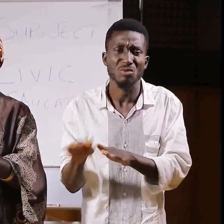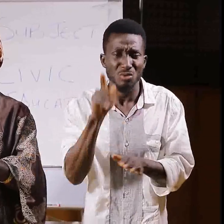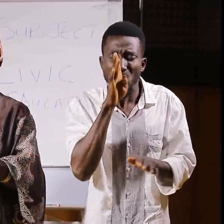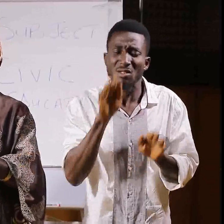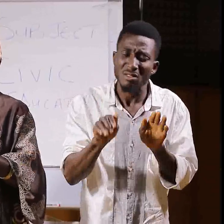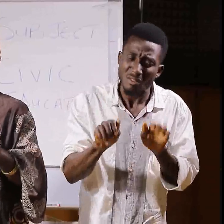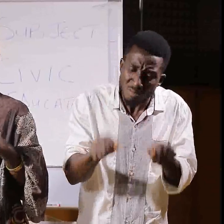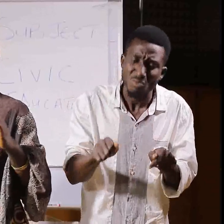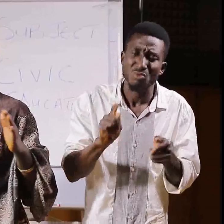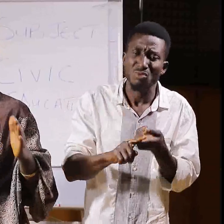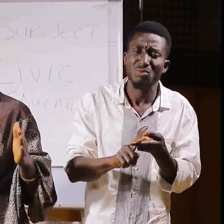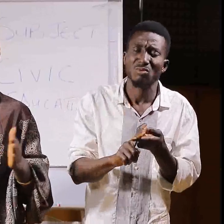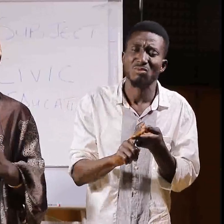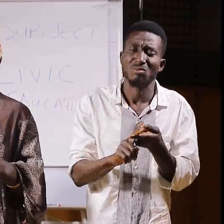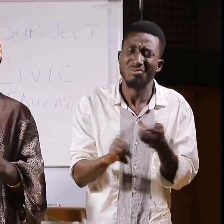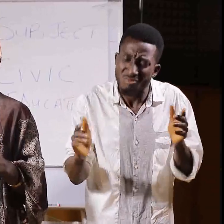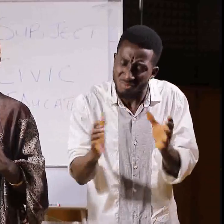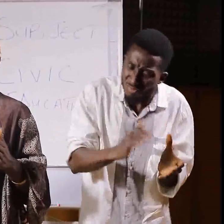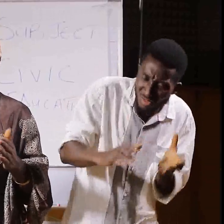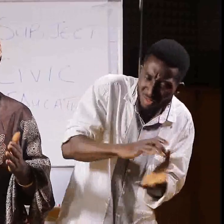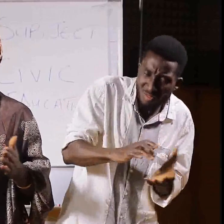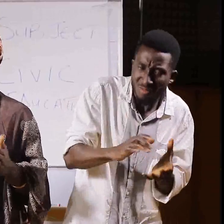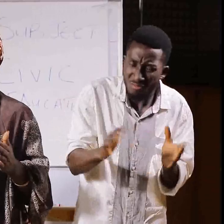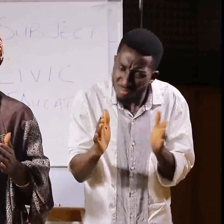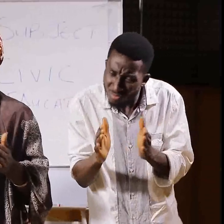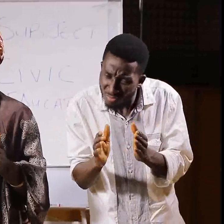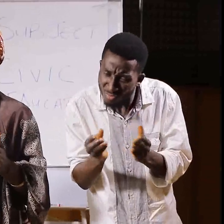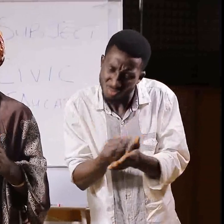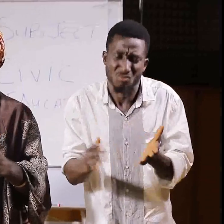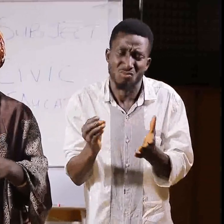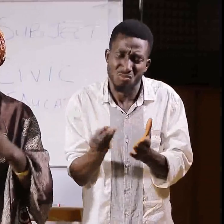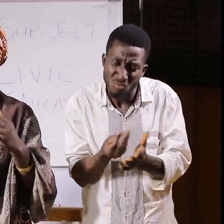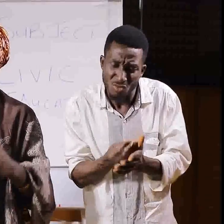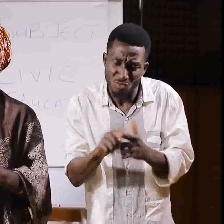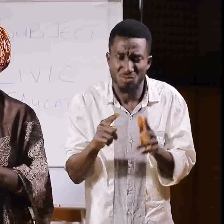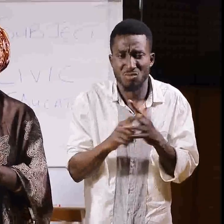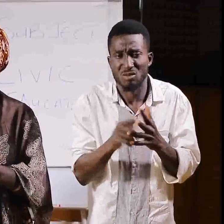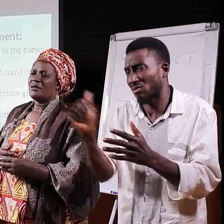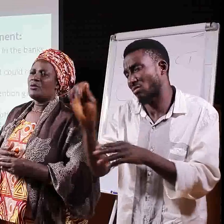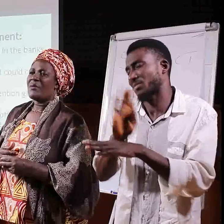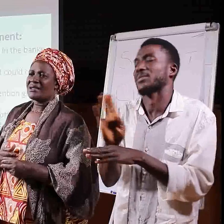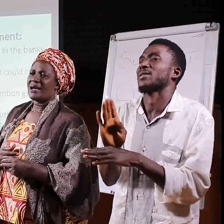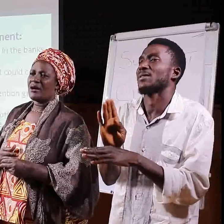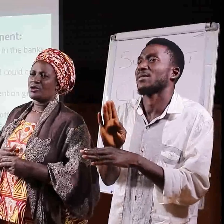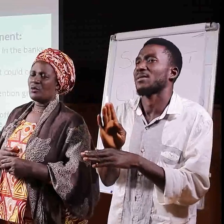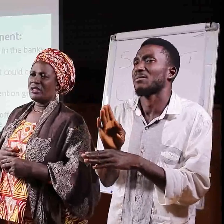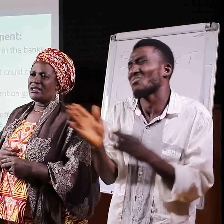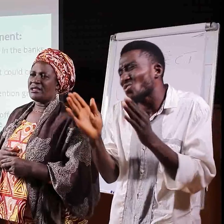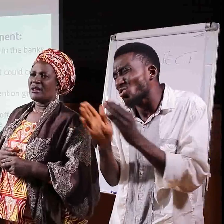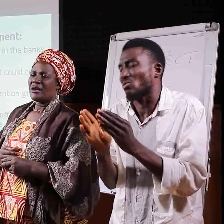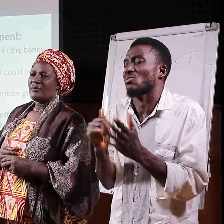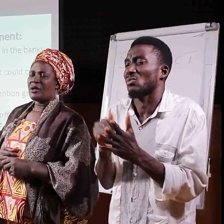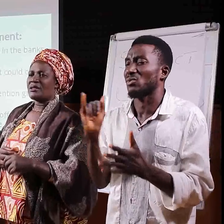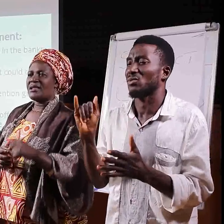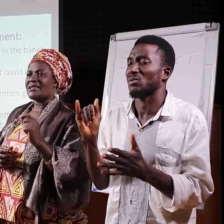you'll be able to gather little capital to start something, no matter how small it